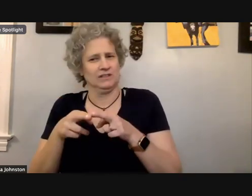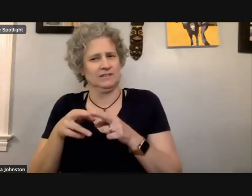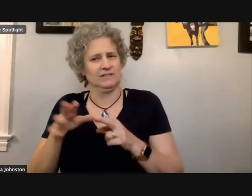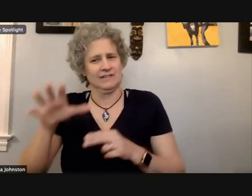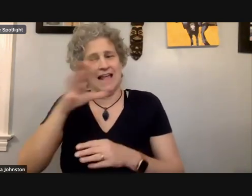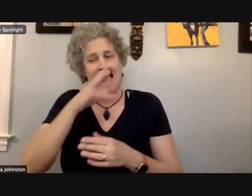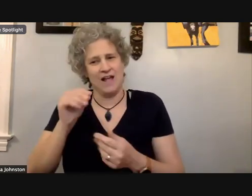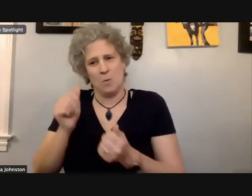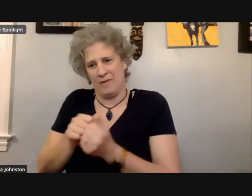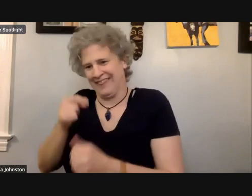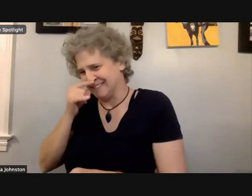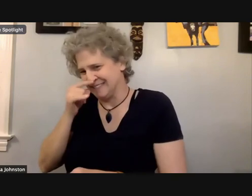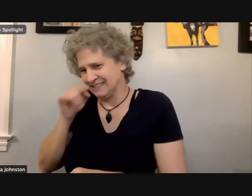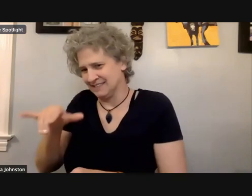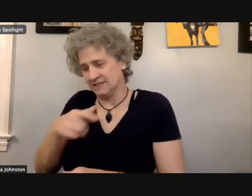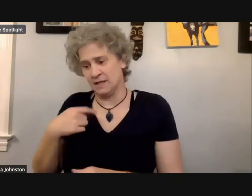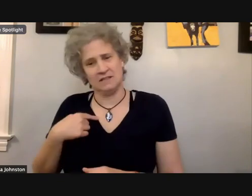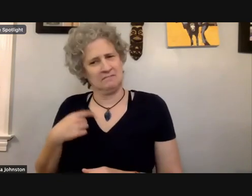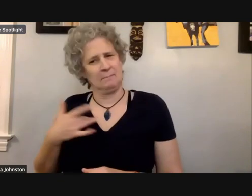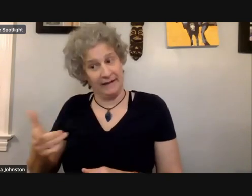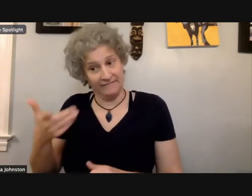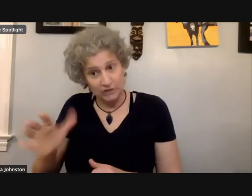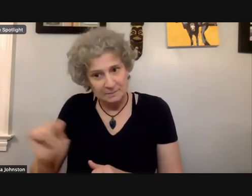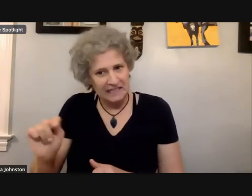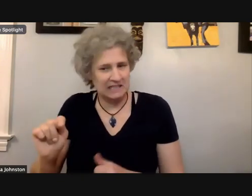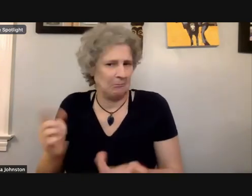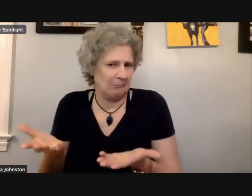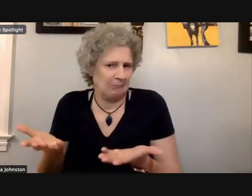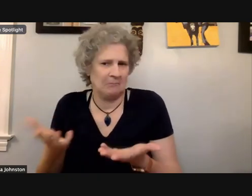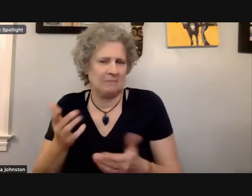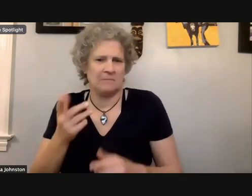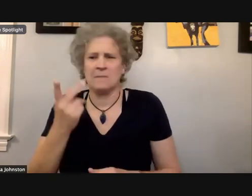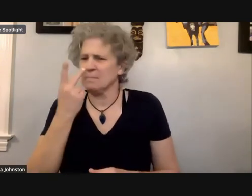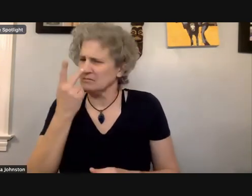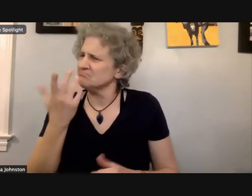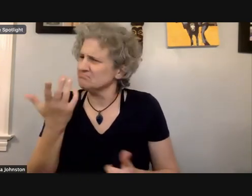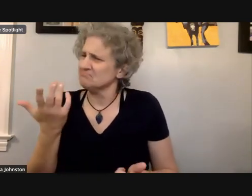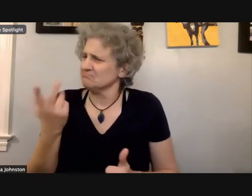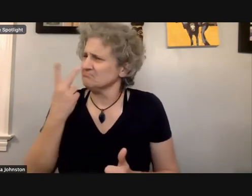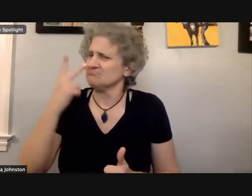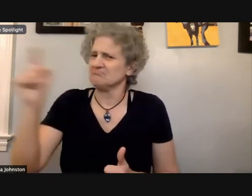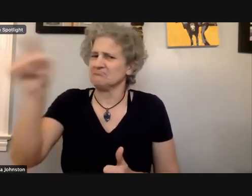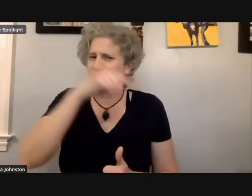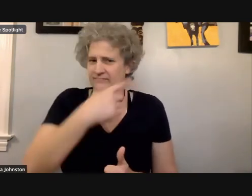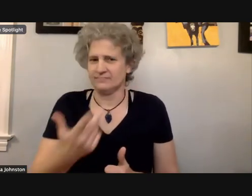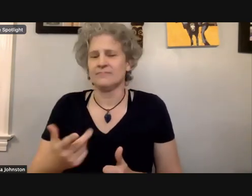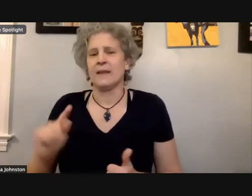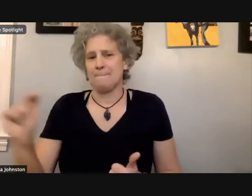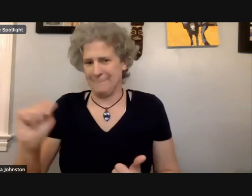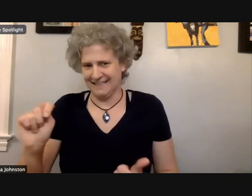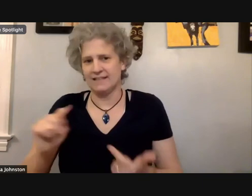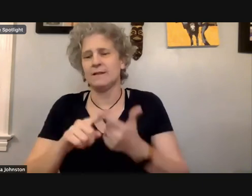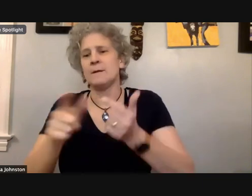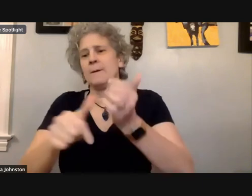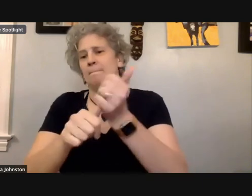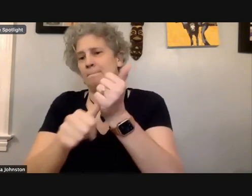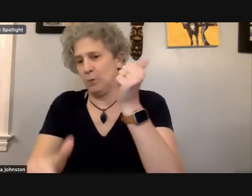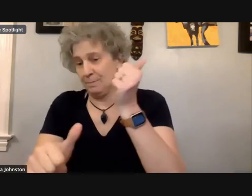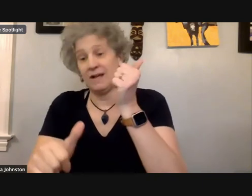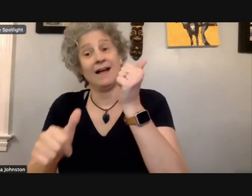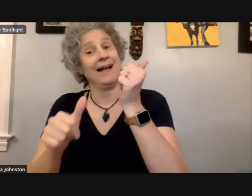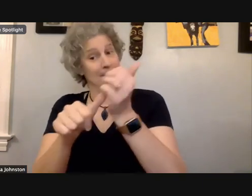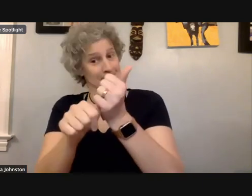that. I think it might be regional too. And because we're talking to little ones, I usually sign this, but you do see this